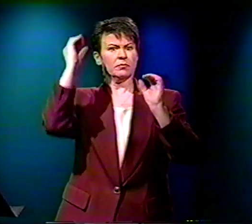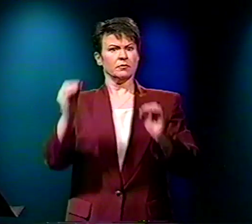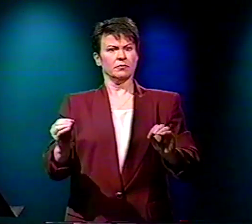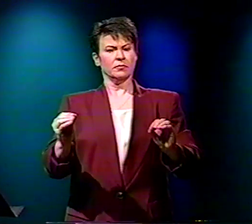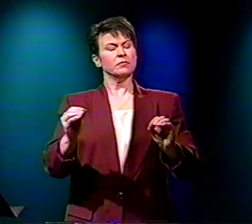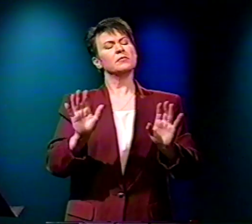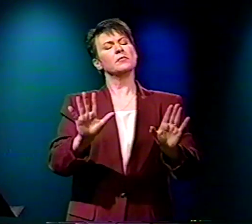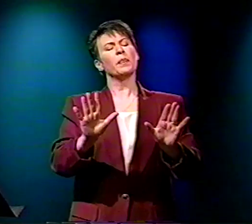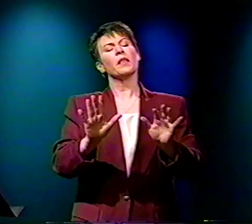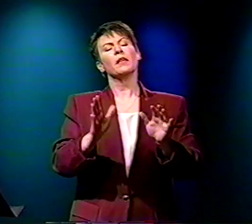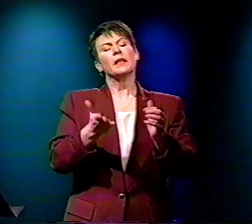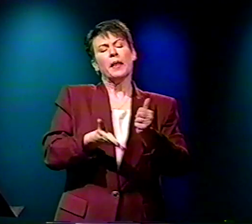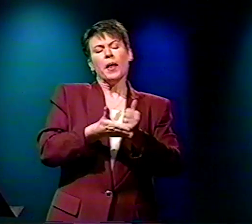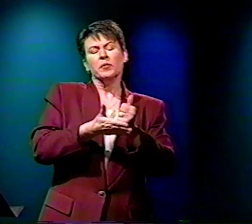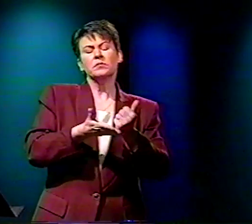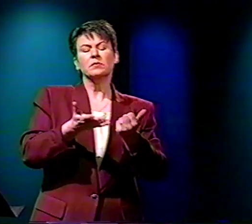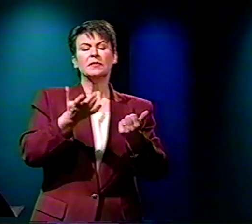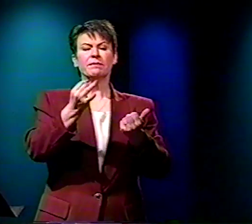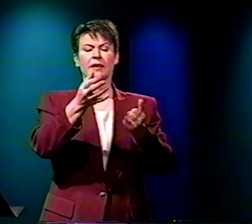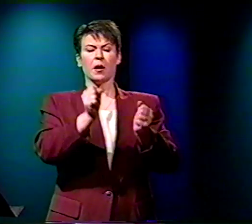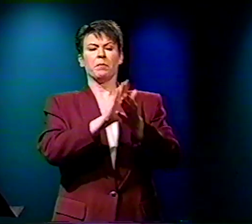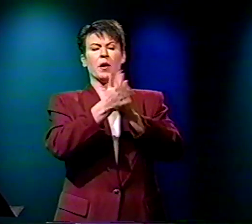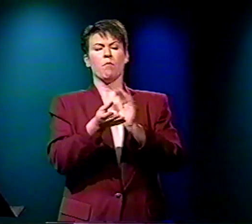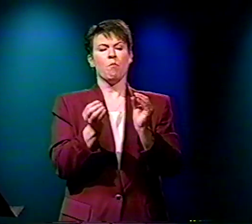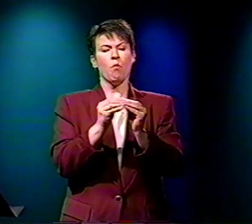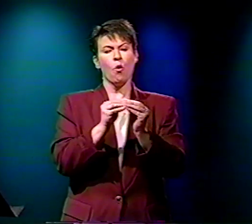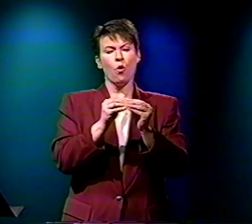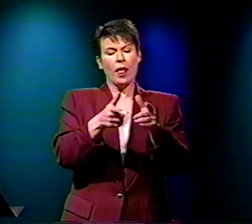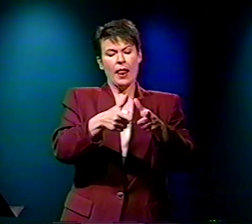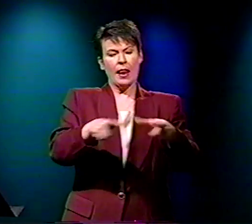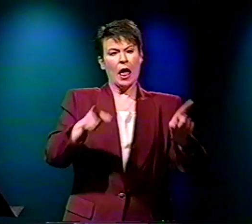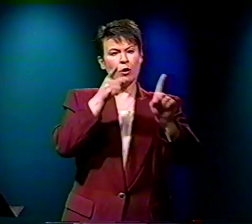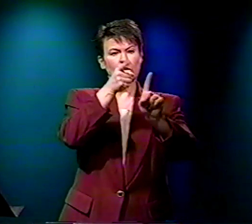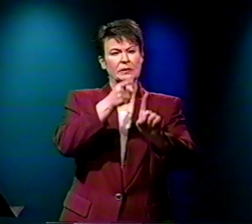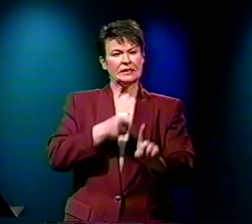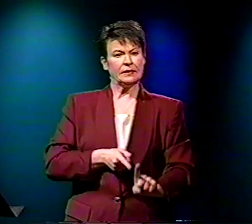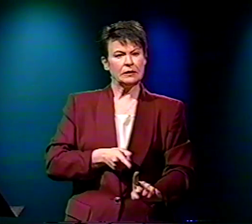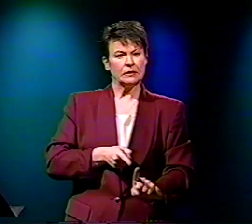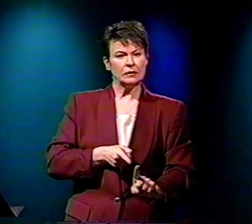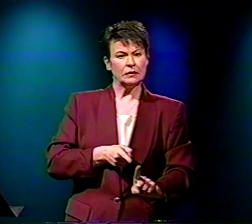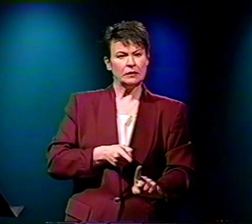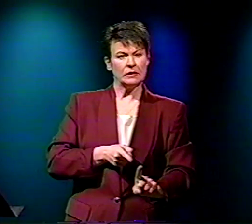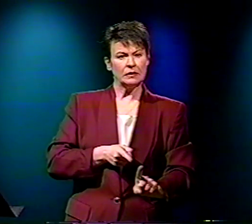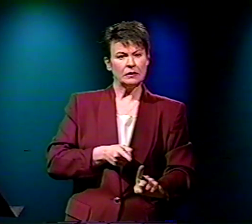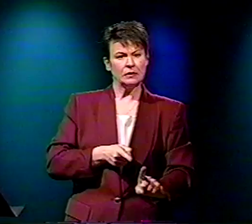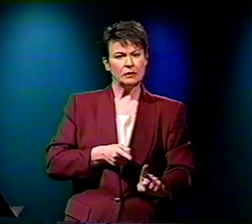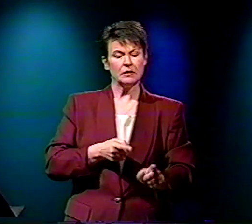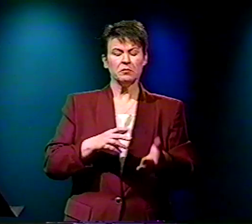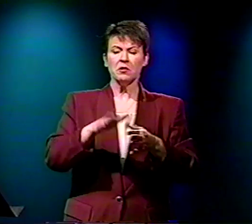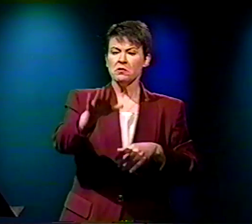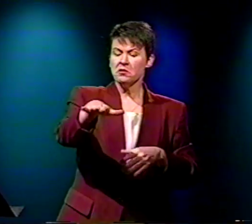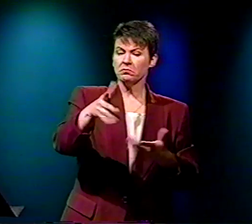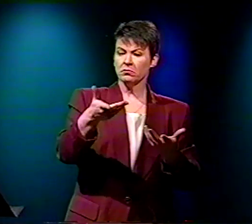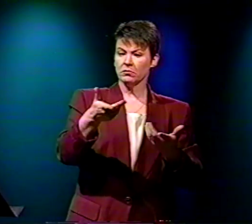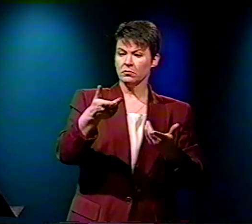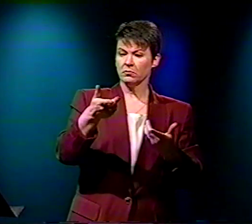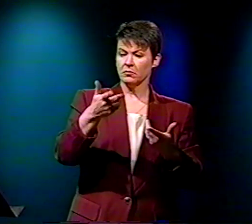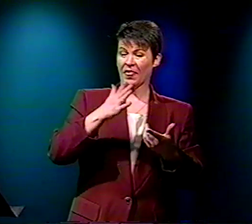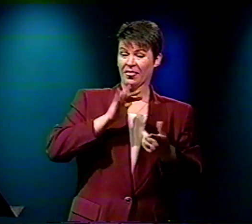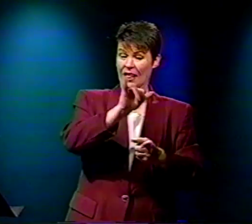say no, does that mean I didn't understand anything? It would help so much more if you would become more language specific in your questions so that you could ask